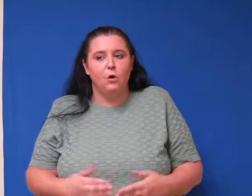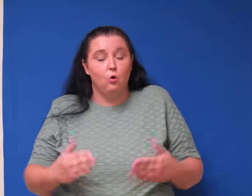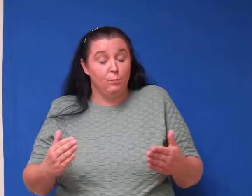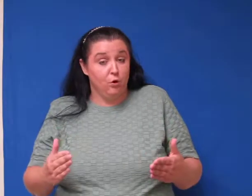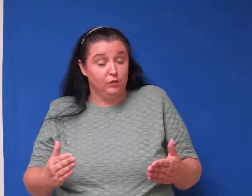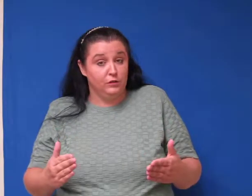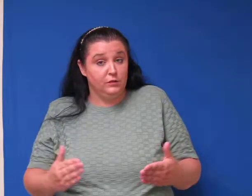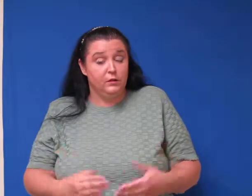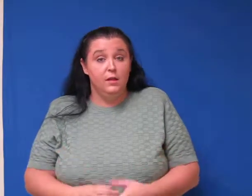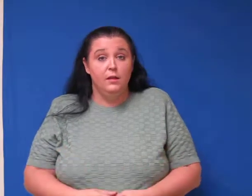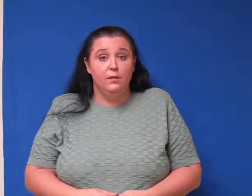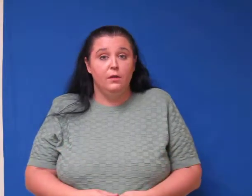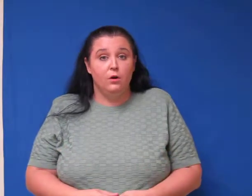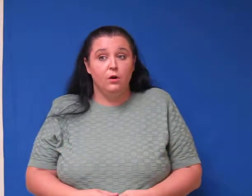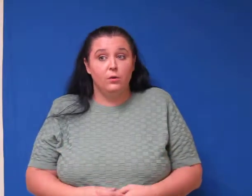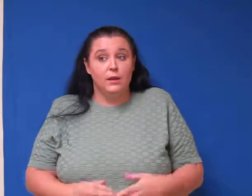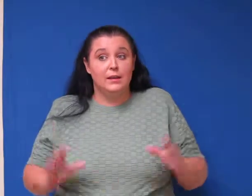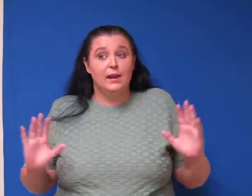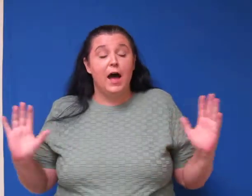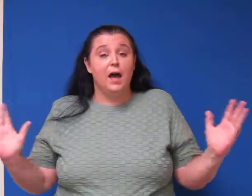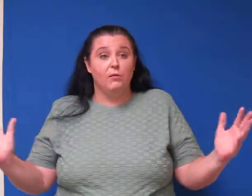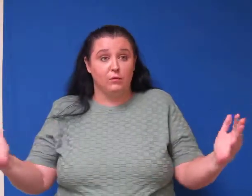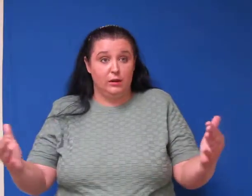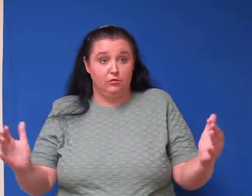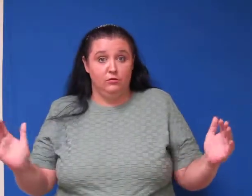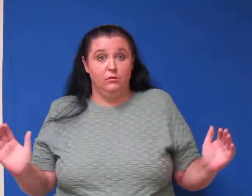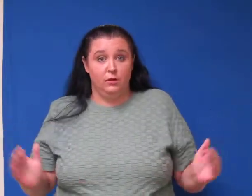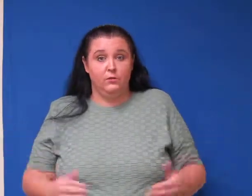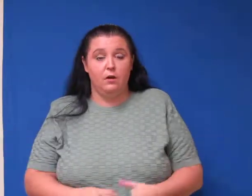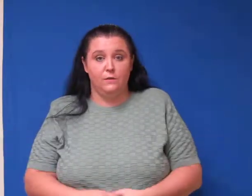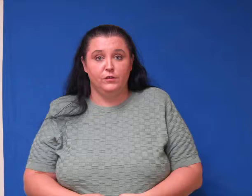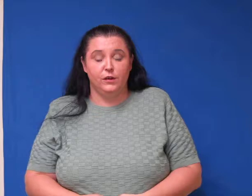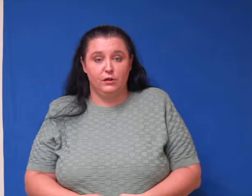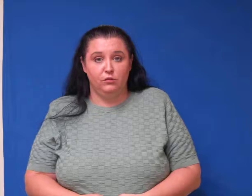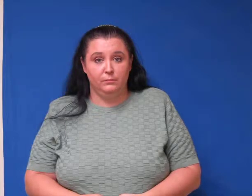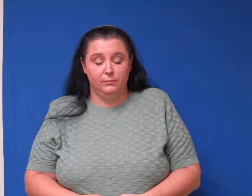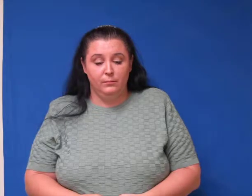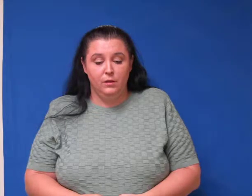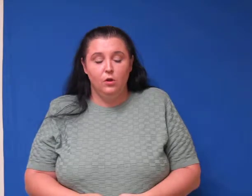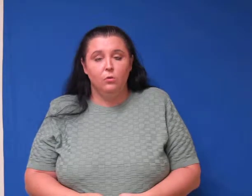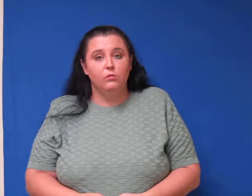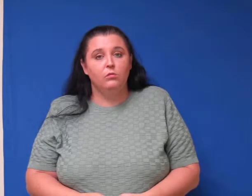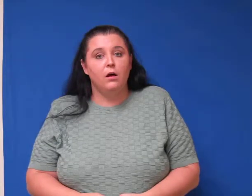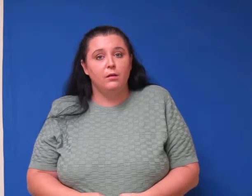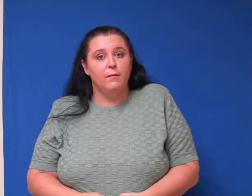or persons that are in eye reach of the conversation. We will talk about